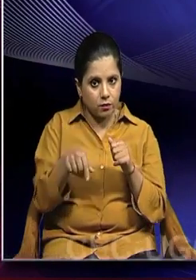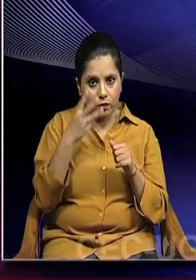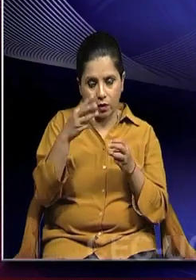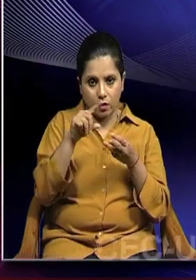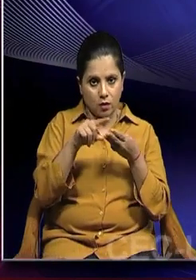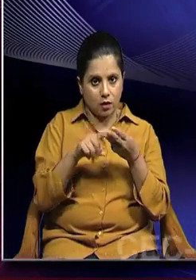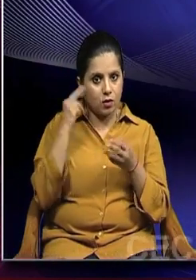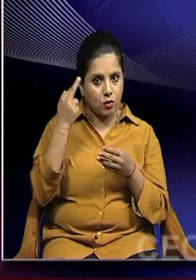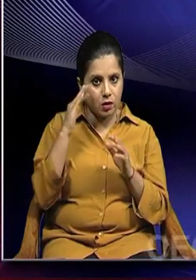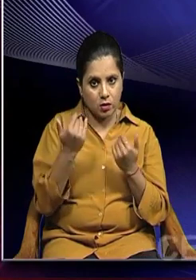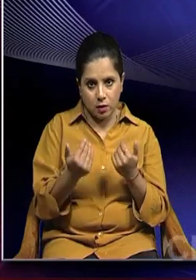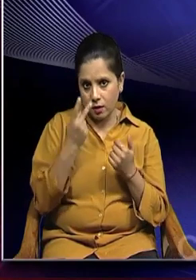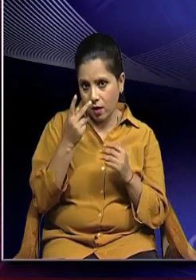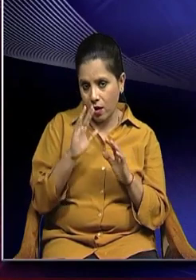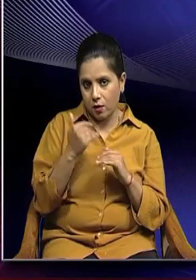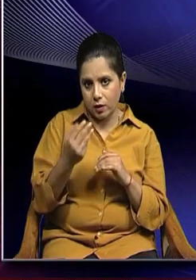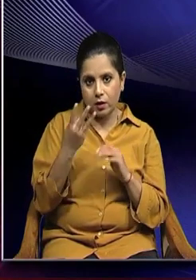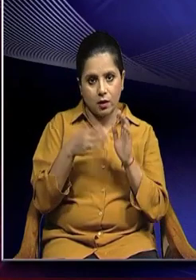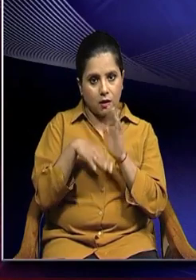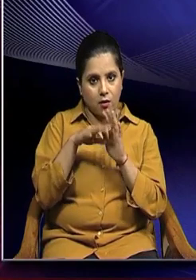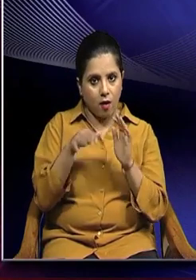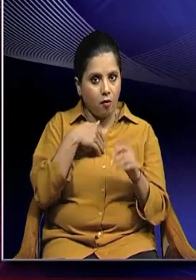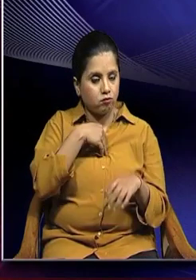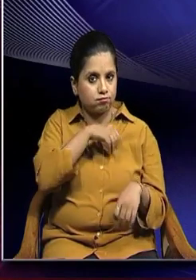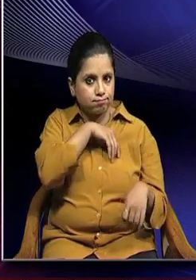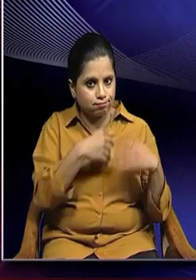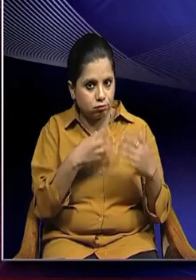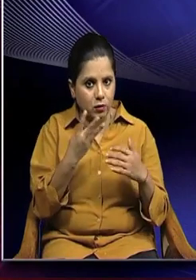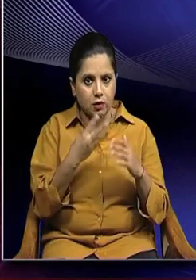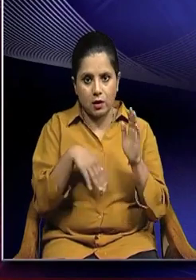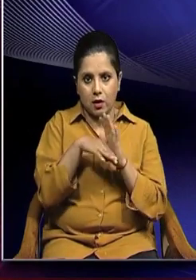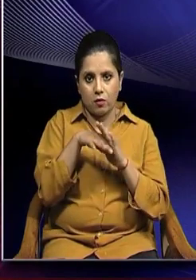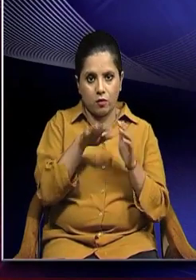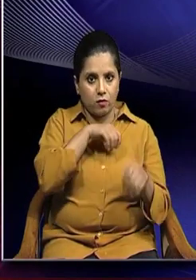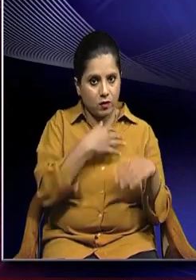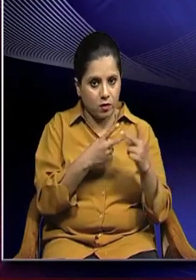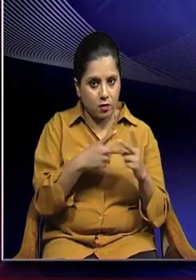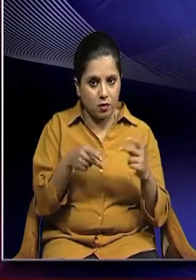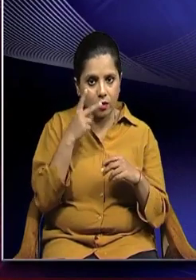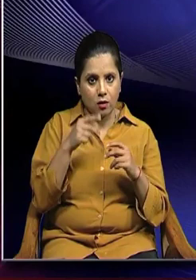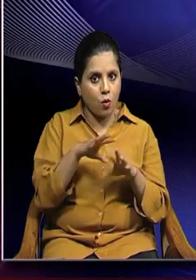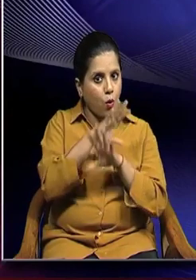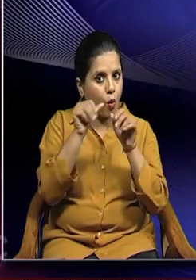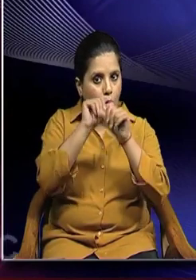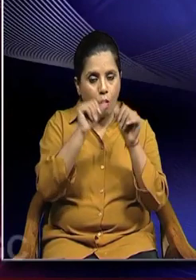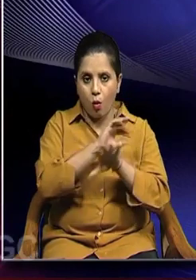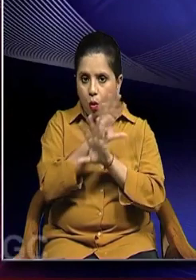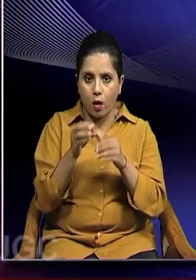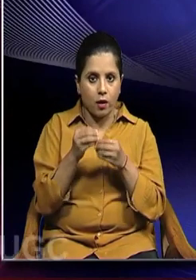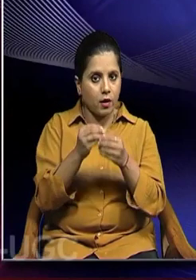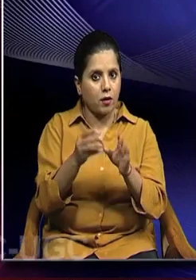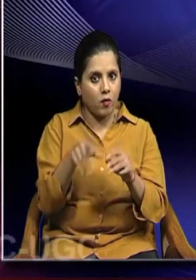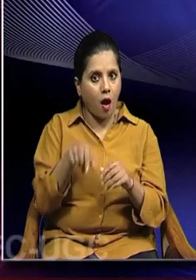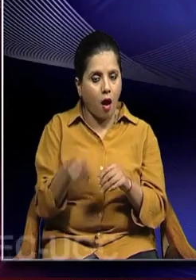of mind, you find three levels of struggle, three stages of struggle. So, these models, all of them, they are giving us